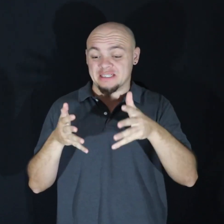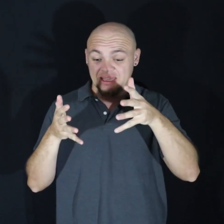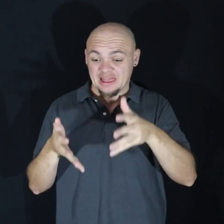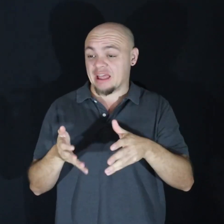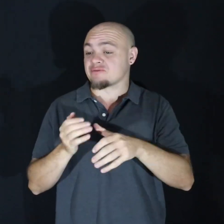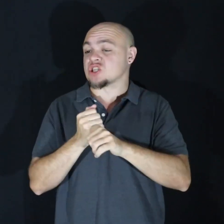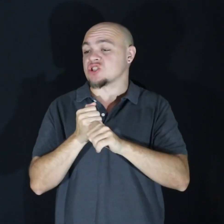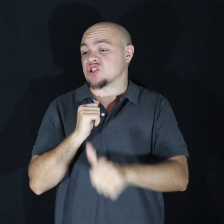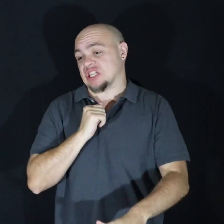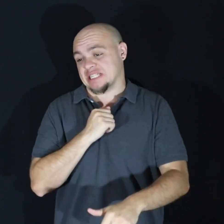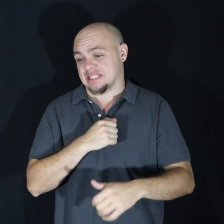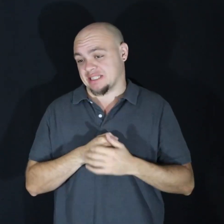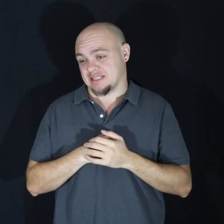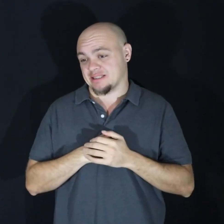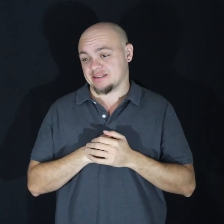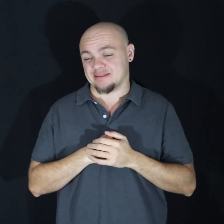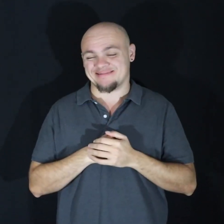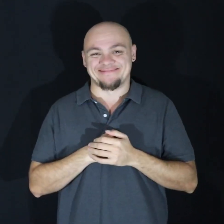shit.